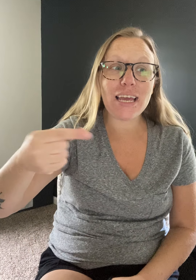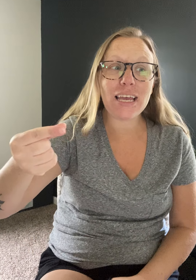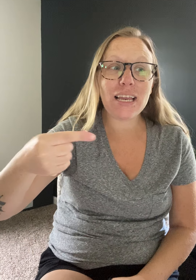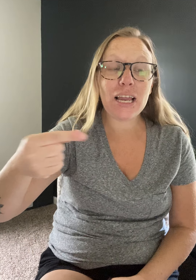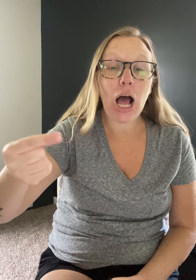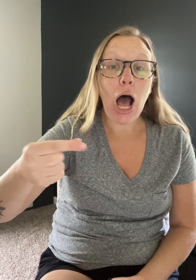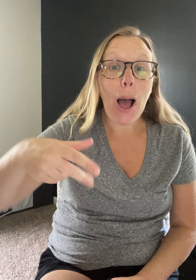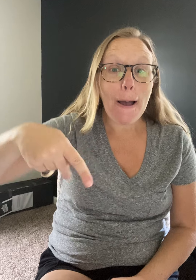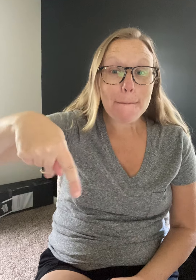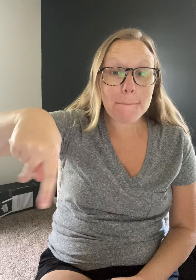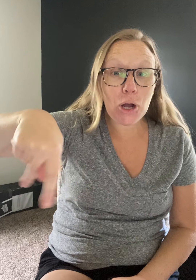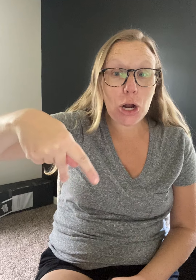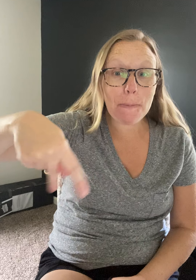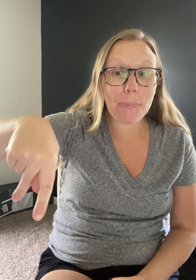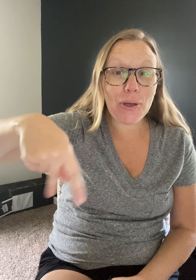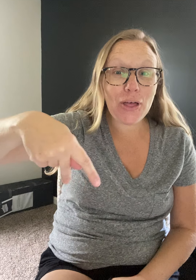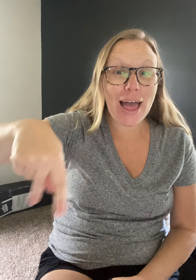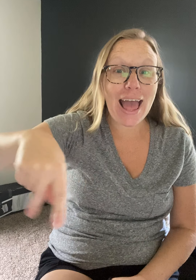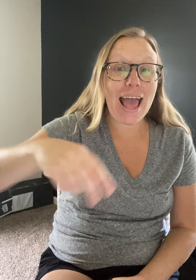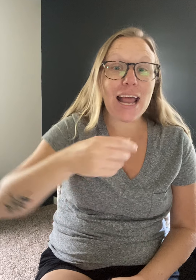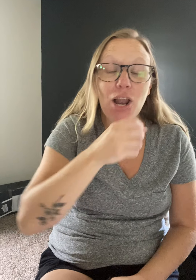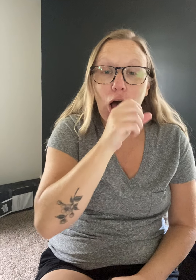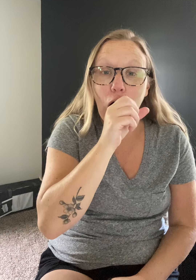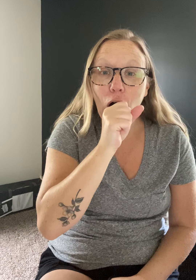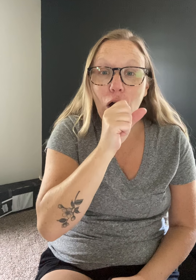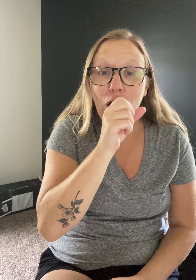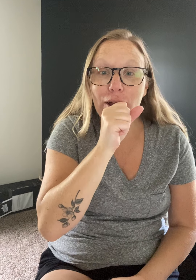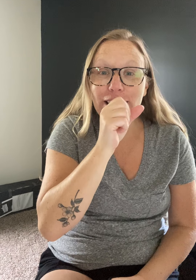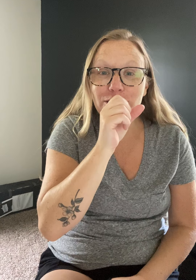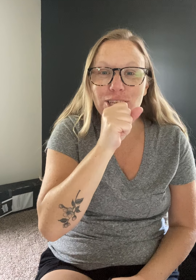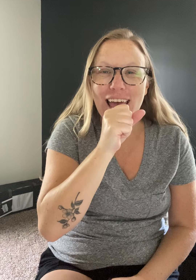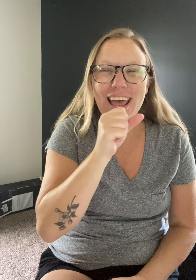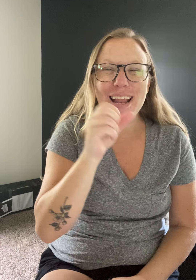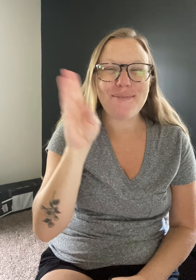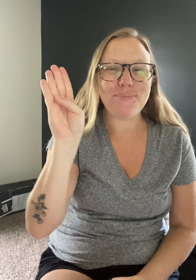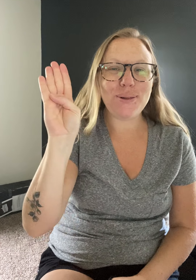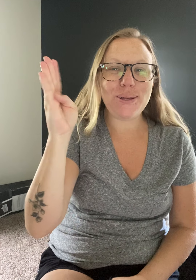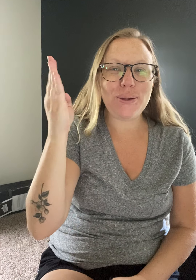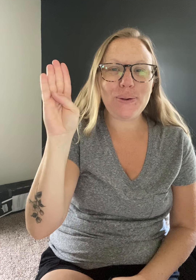green, purple and orange and blue.